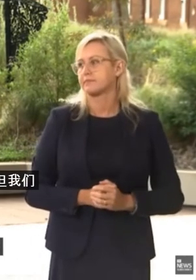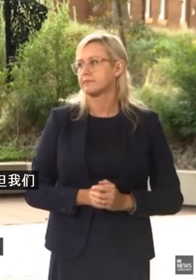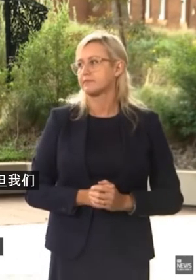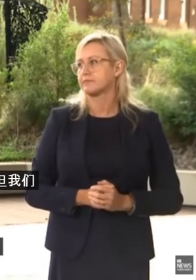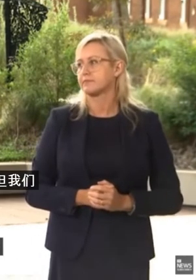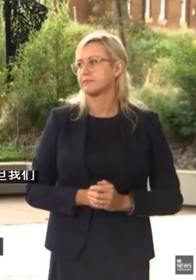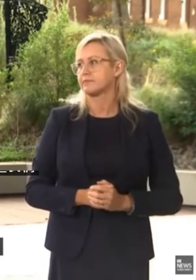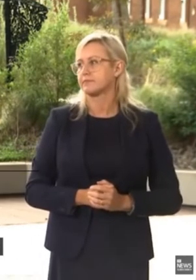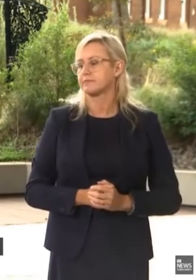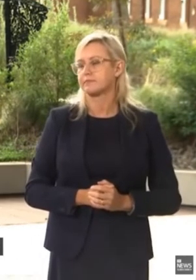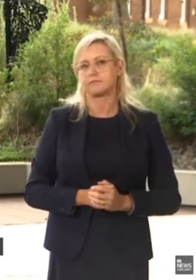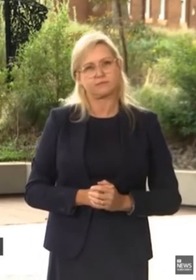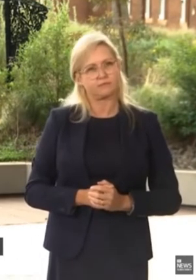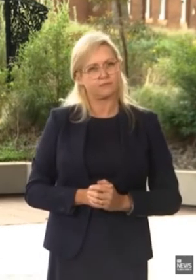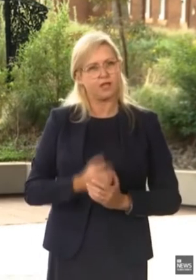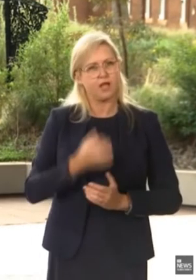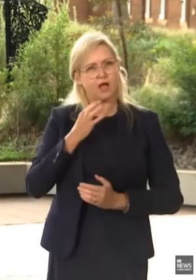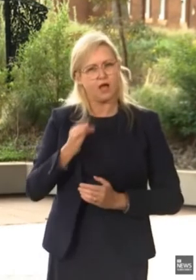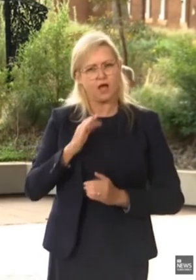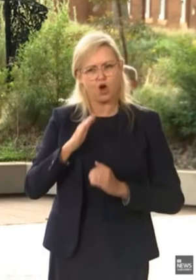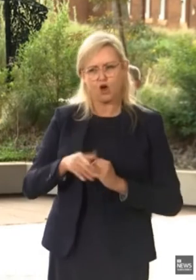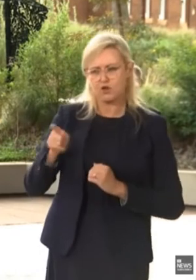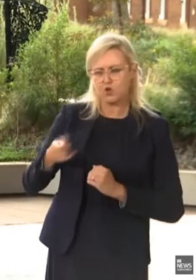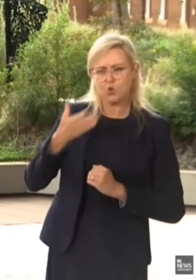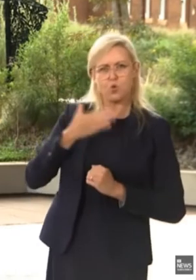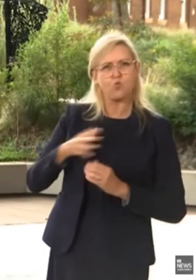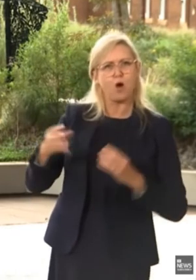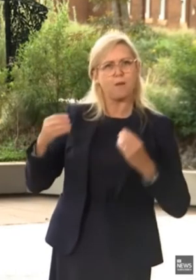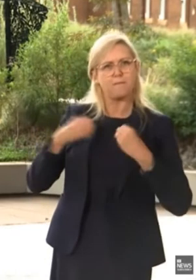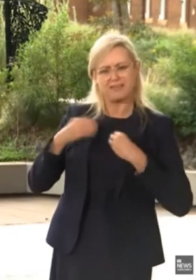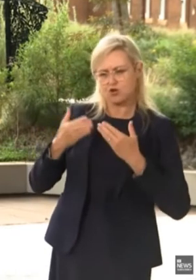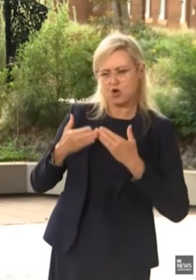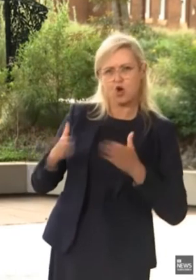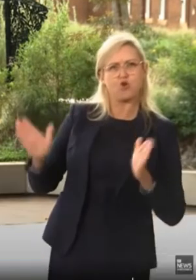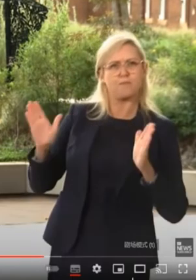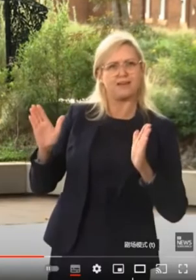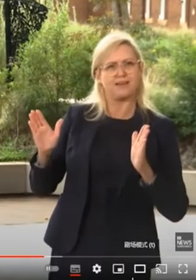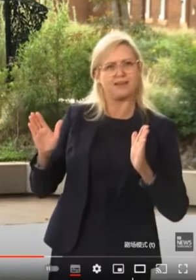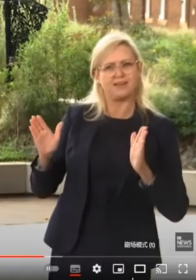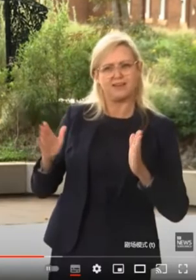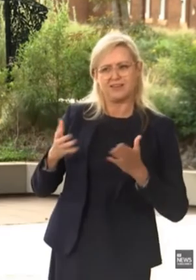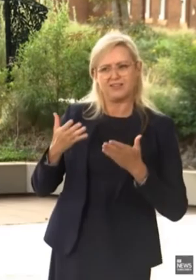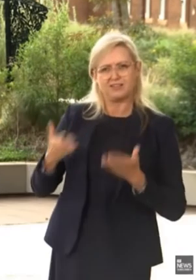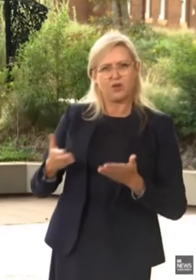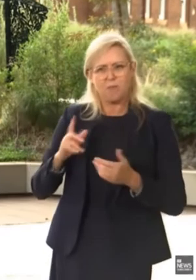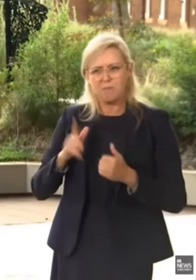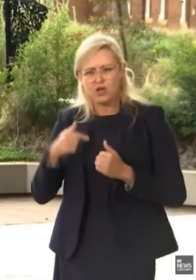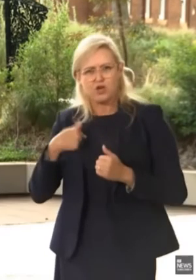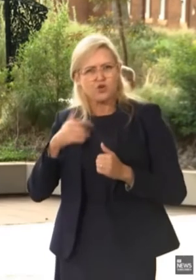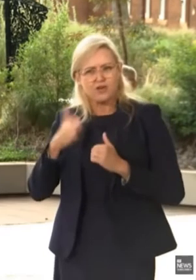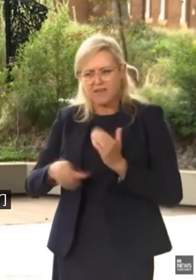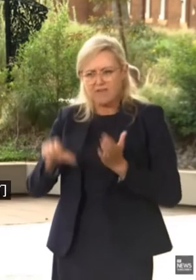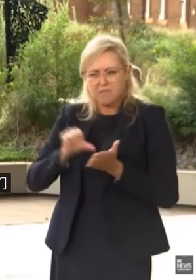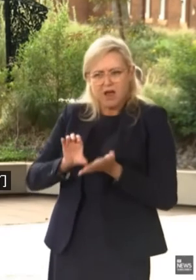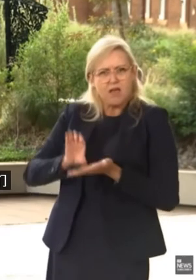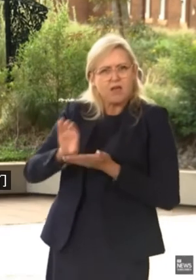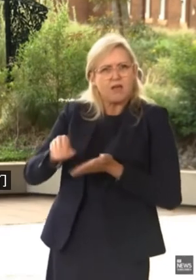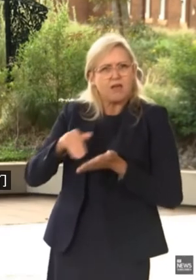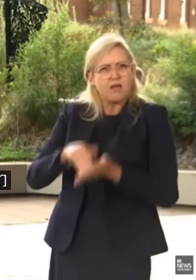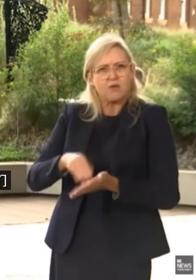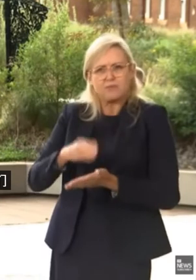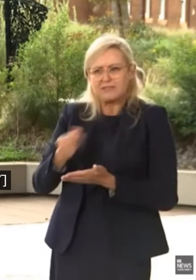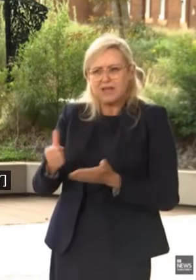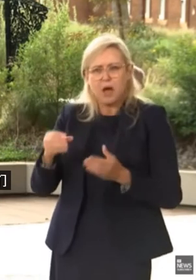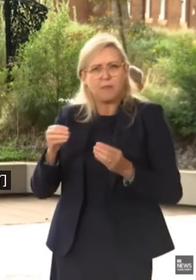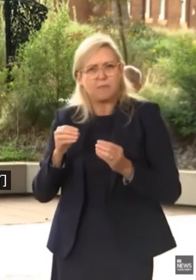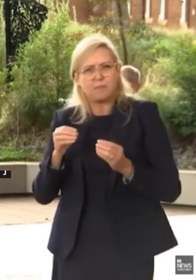no business support package. Two questions. Is Matt Keane back from Christmas holidays? Secondly, tourist operators particularly are now saying they should be